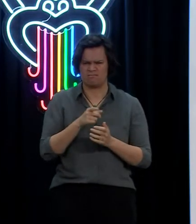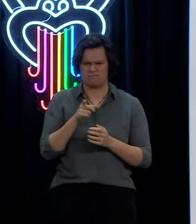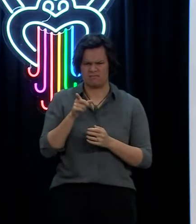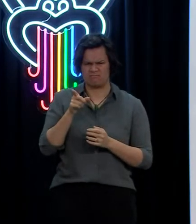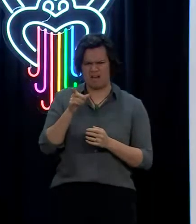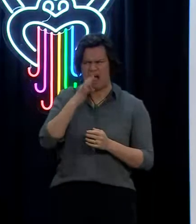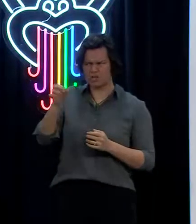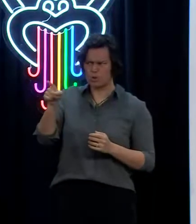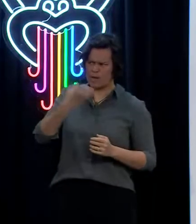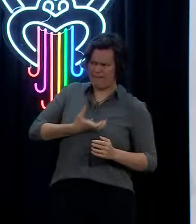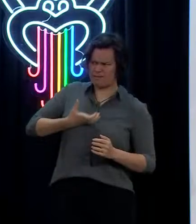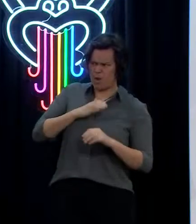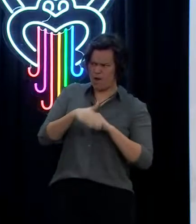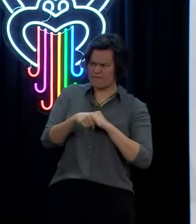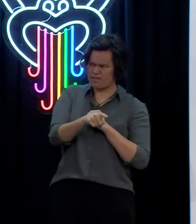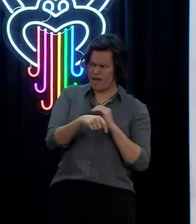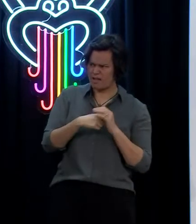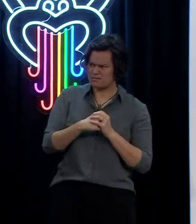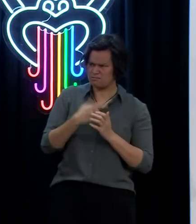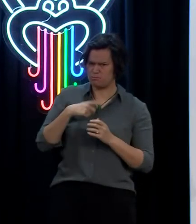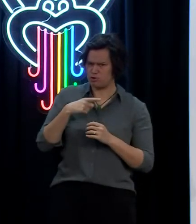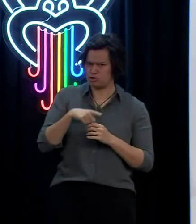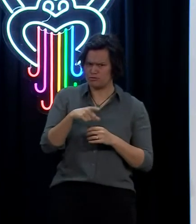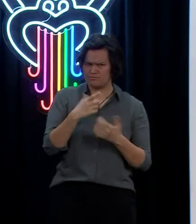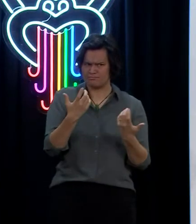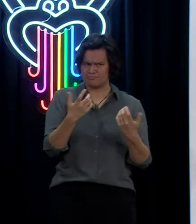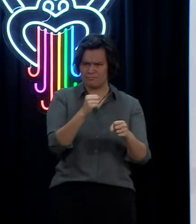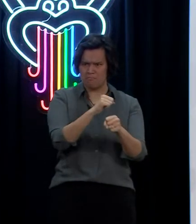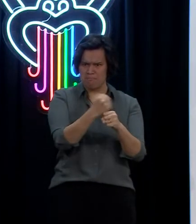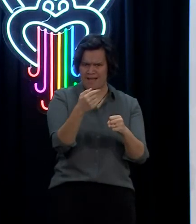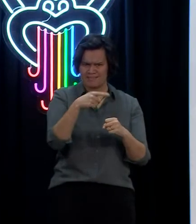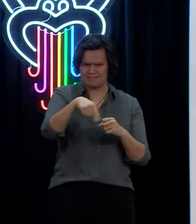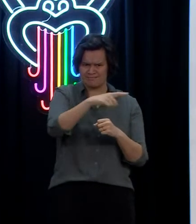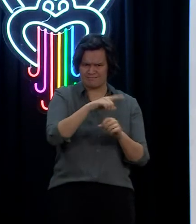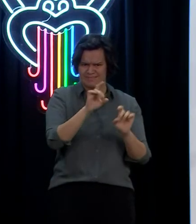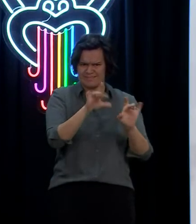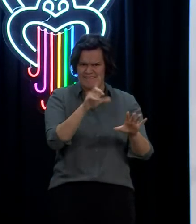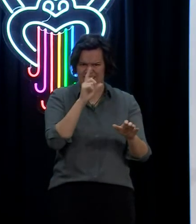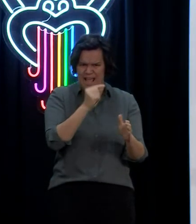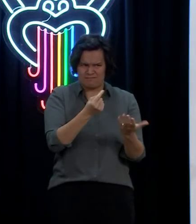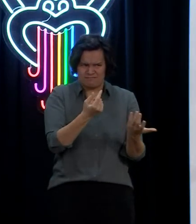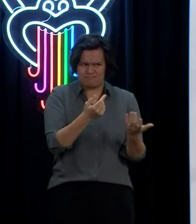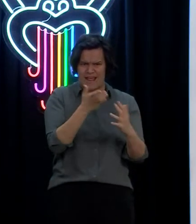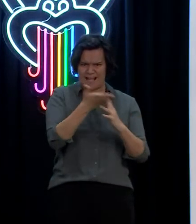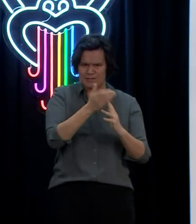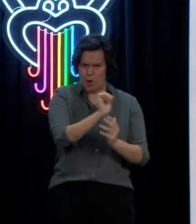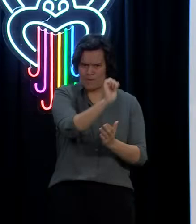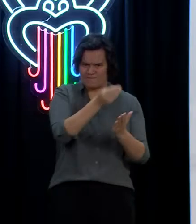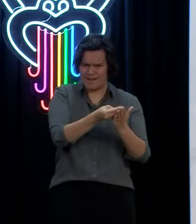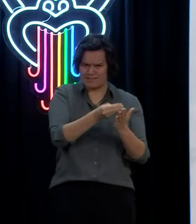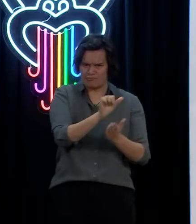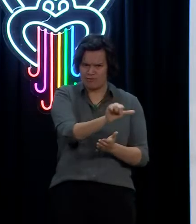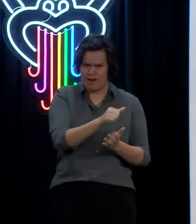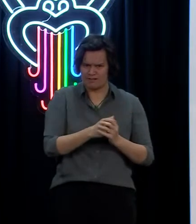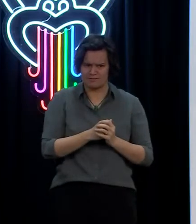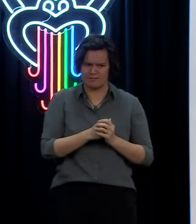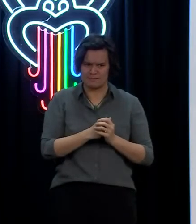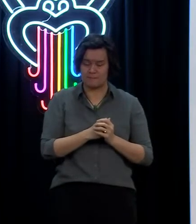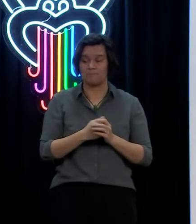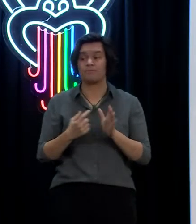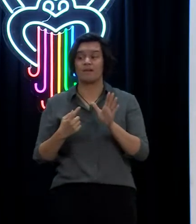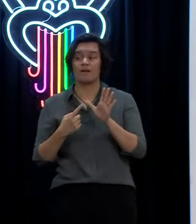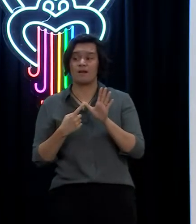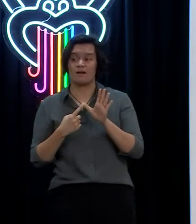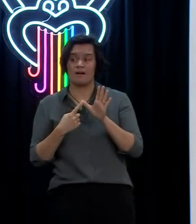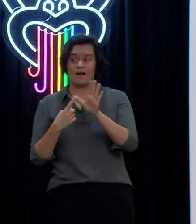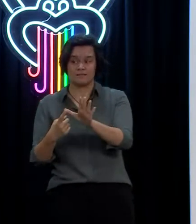doing that when actually they still have access to a whole lot of cheap funding, partly via the Reserve Bank's funding for lending program? I'm pleased Henry's not here. He wouldn't